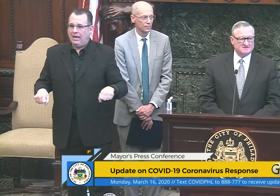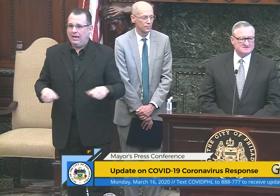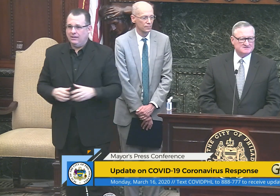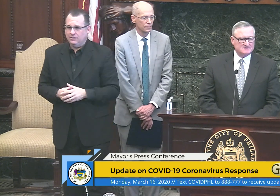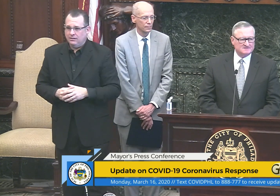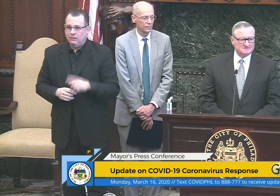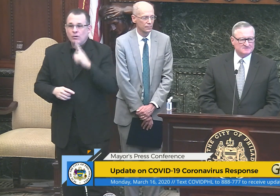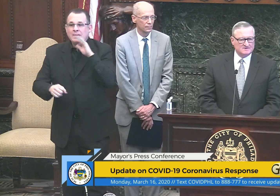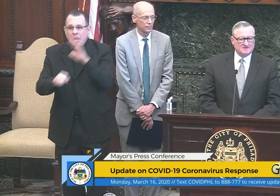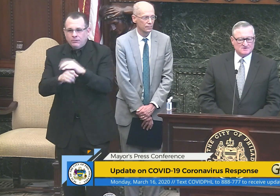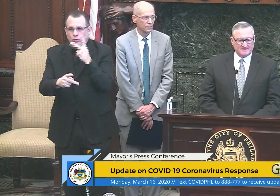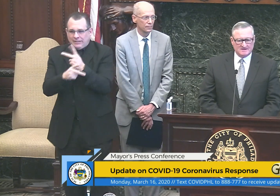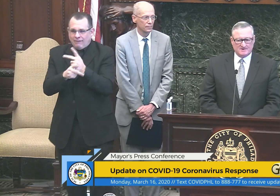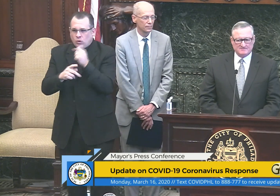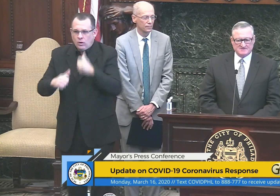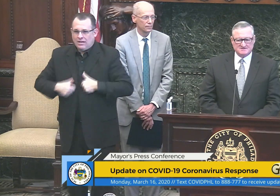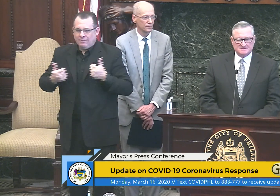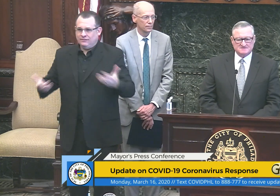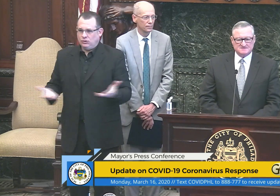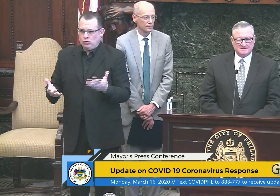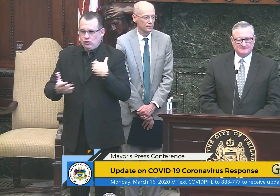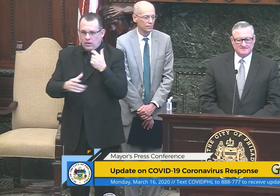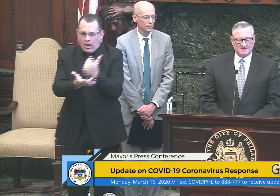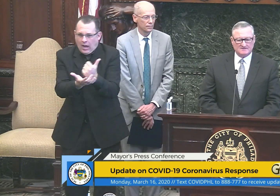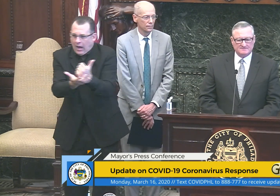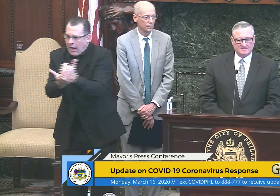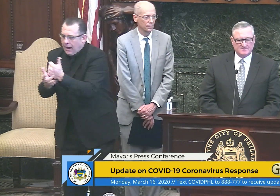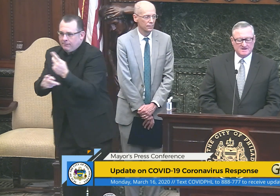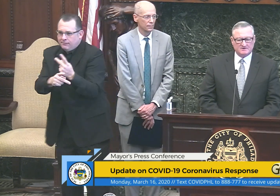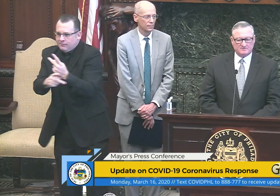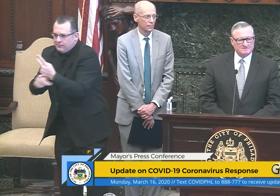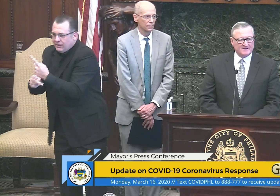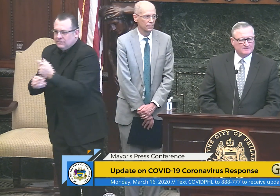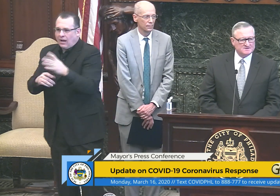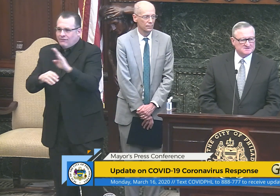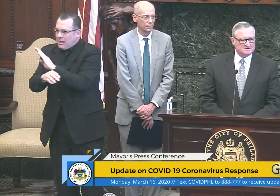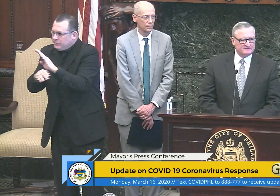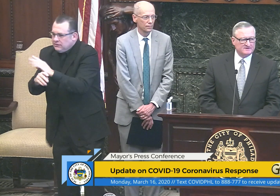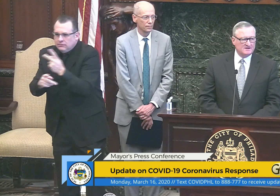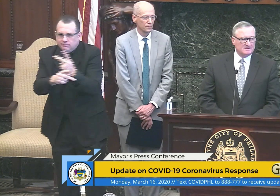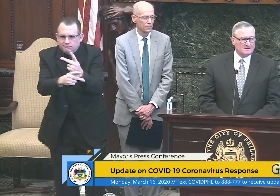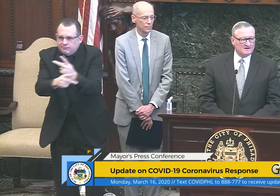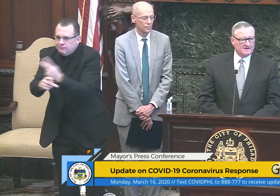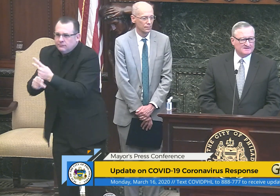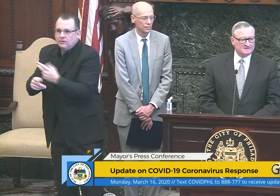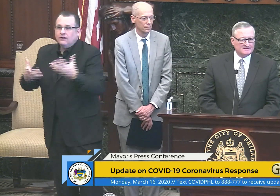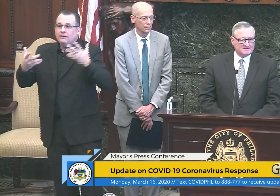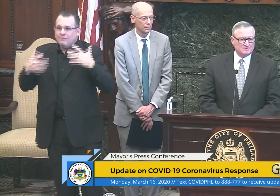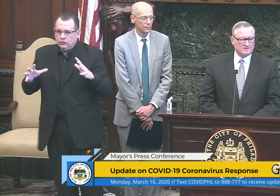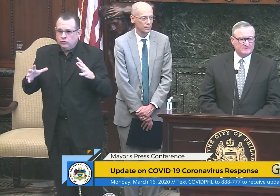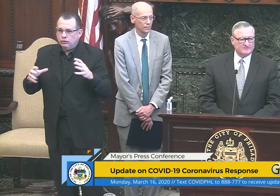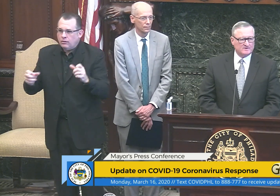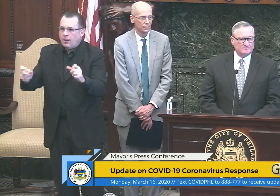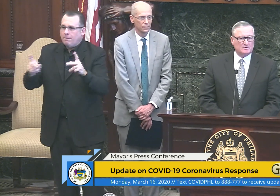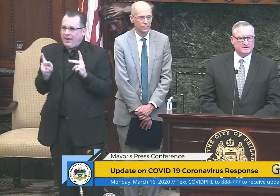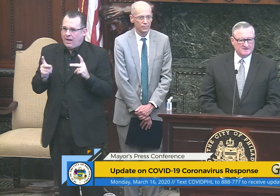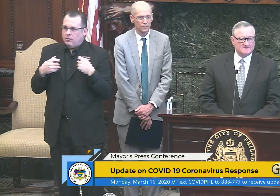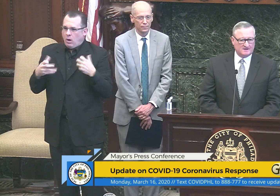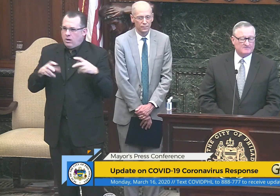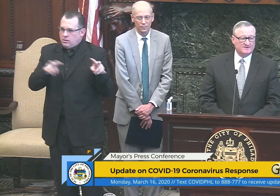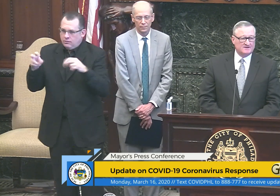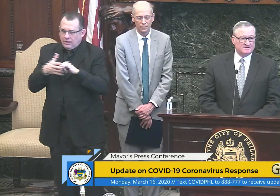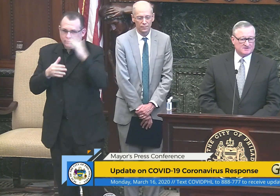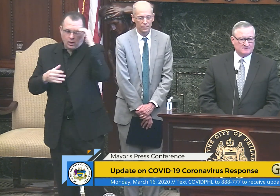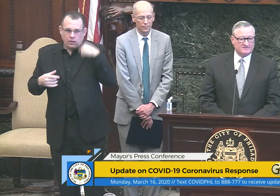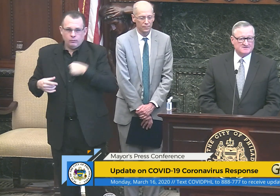of our citizens and to trying to keep our businesses be able to rebound when this is over, and that's what we're here for. And we're going to